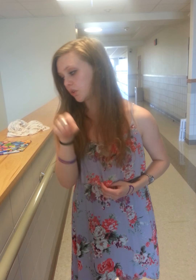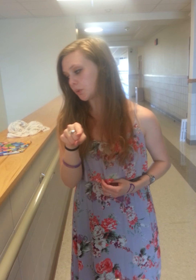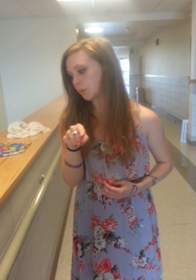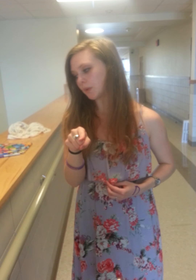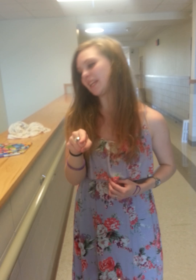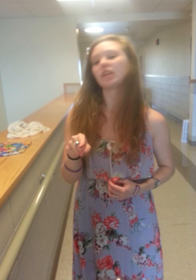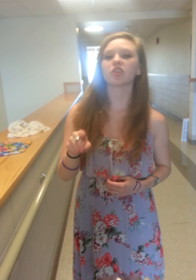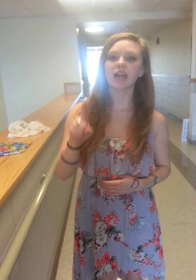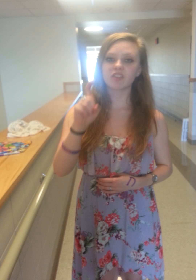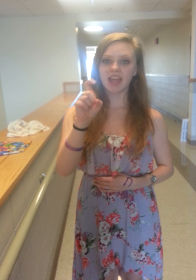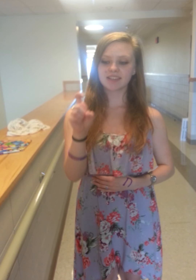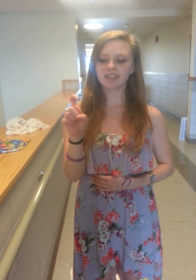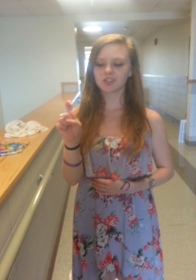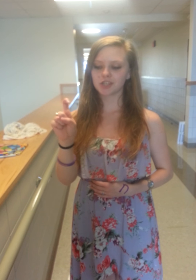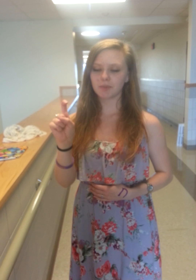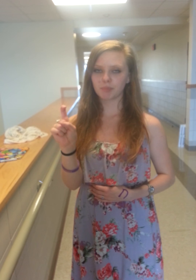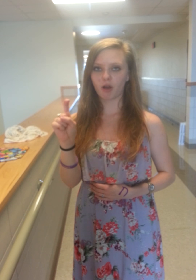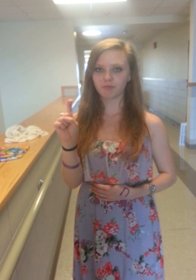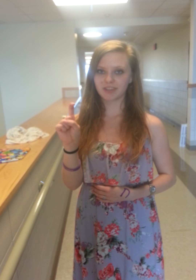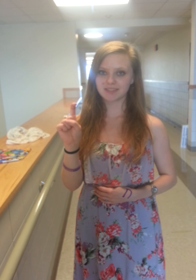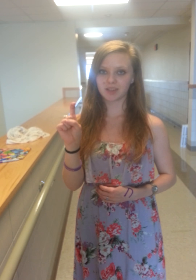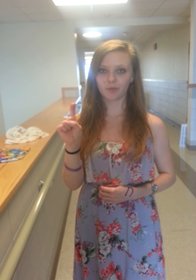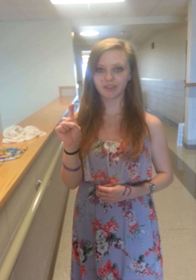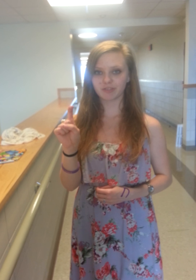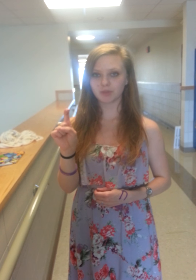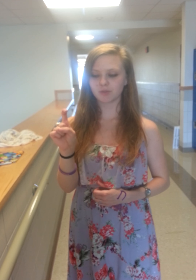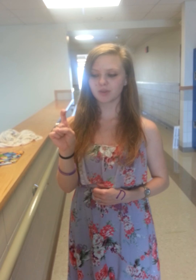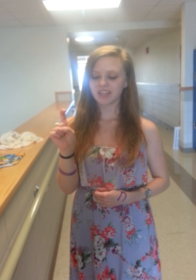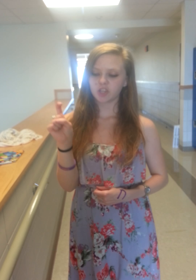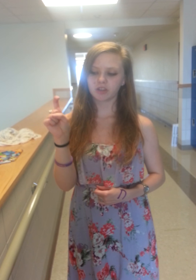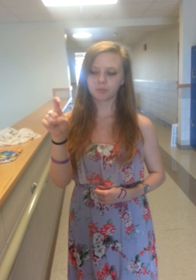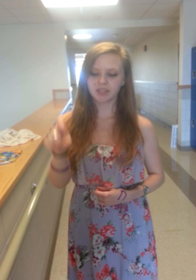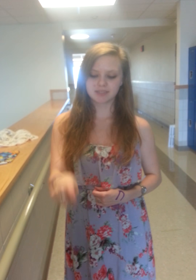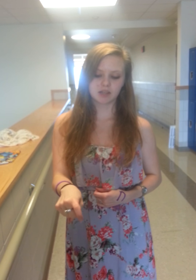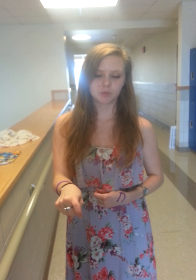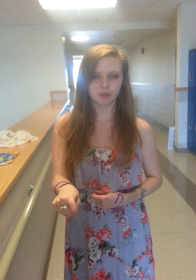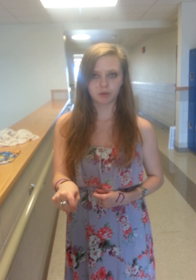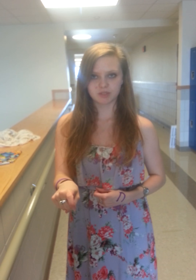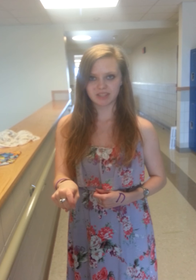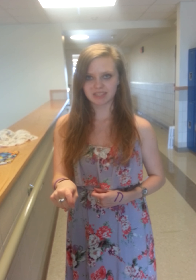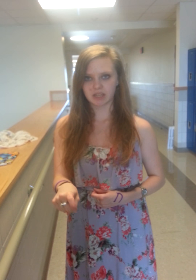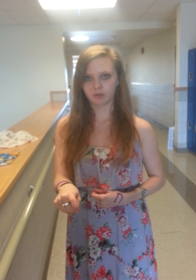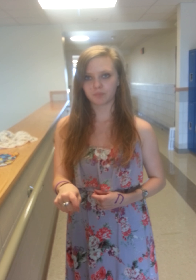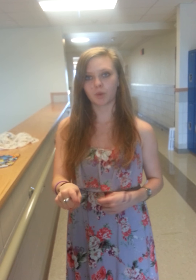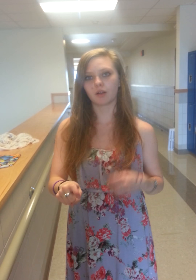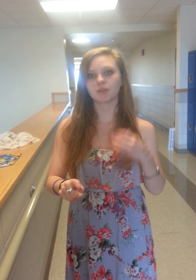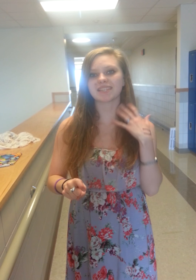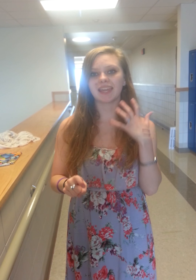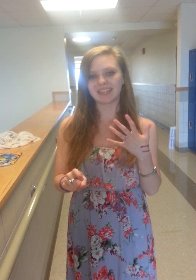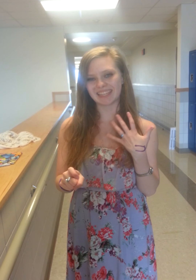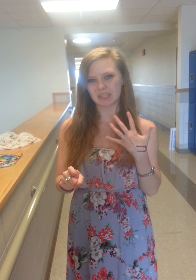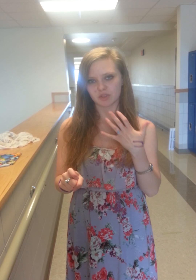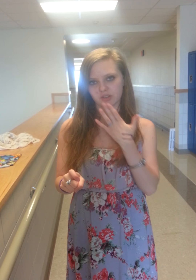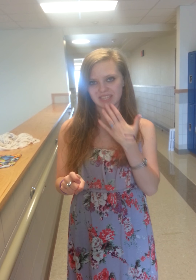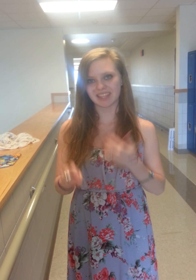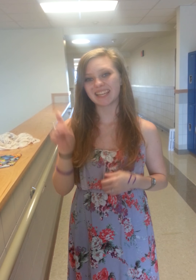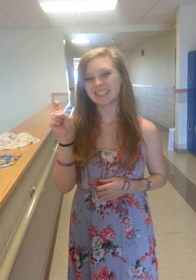you need. You're going to have an X hand shape, palm facing away from you. You're going to bring it down to where your palm is facing down while saying need with your teeth.